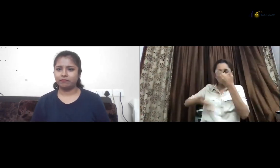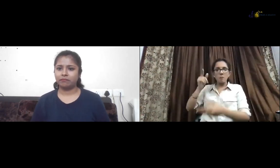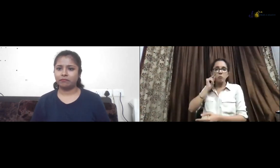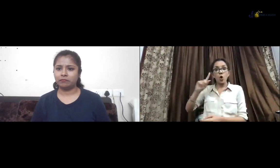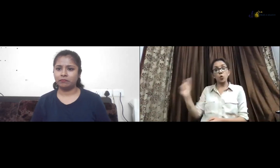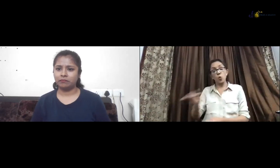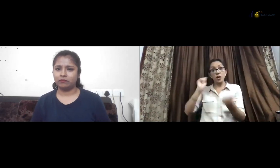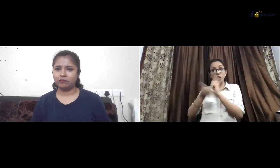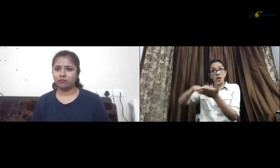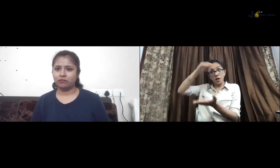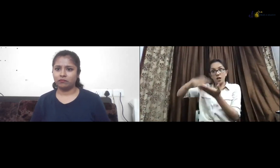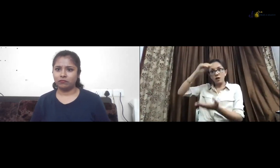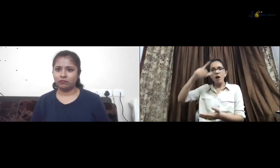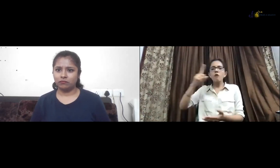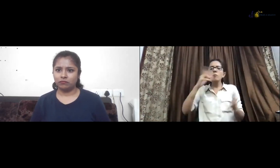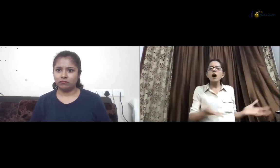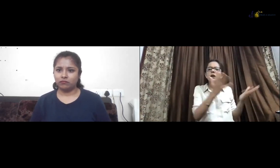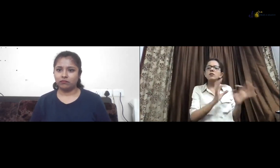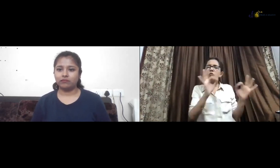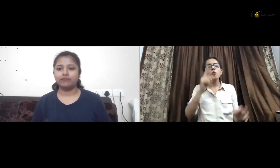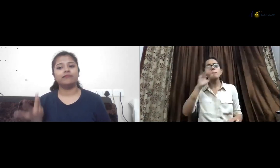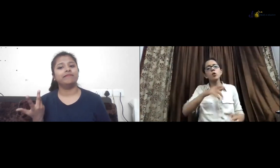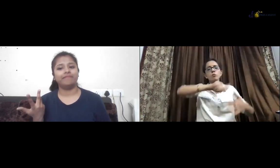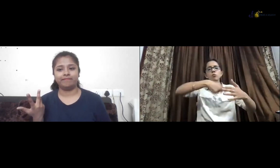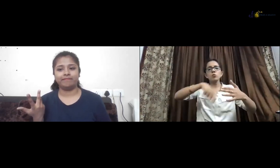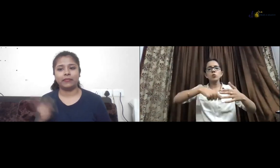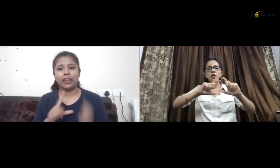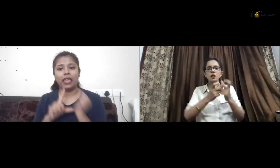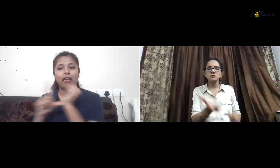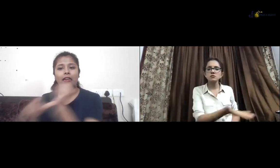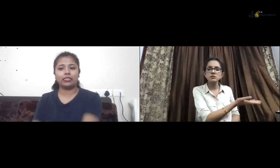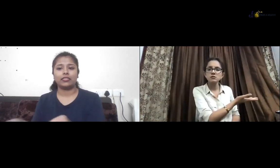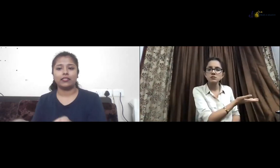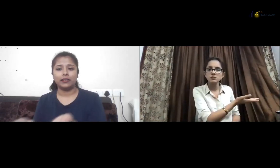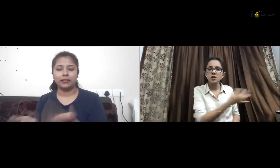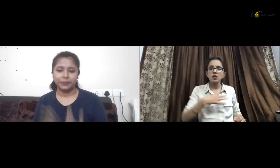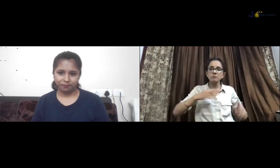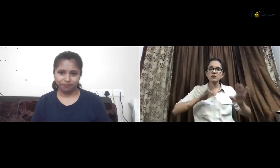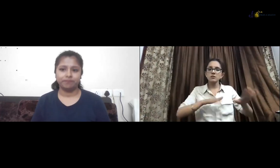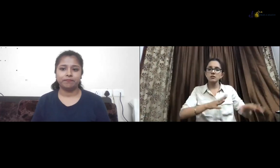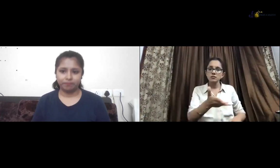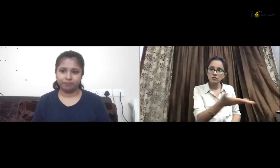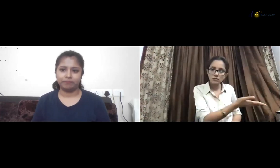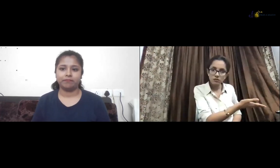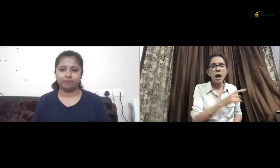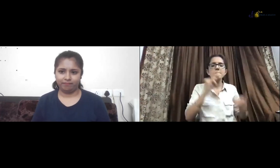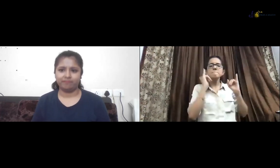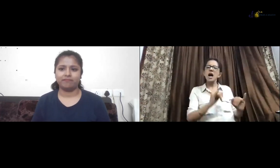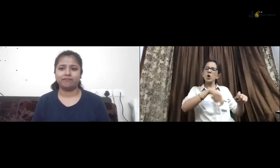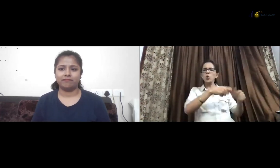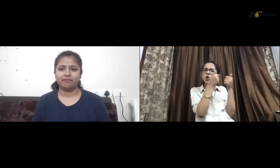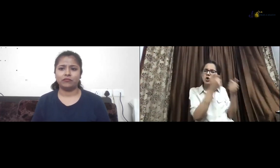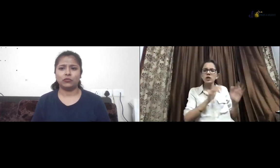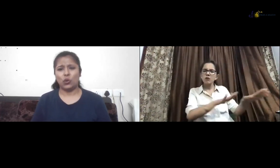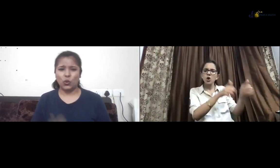are get to know about them later on. We are not encouraging girls. We are just asking them to take cooking